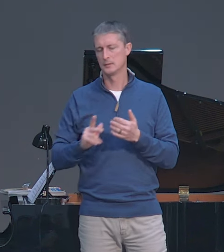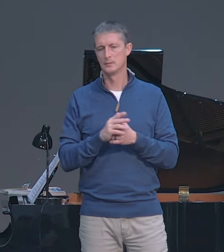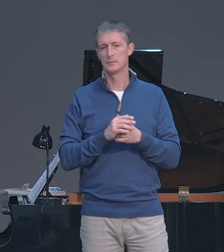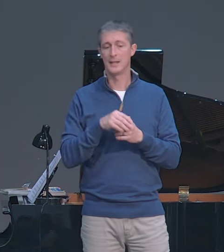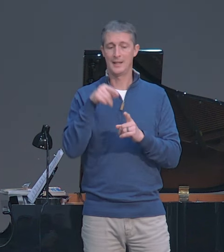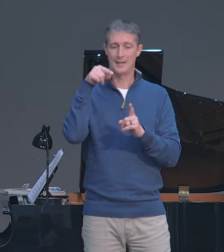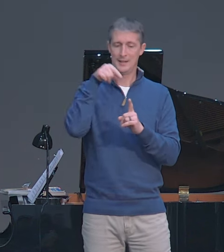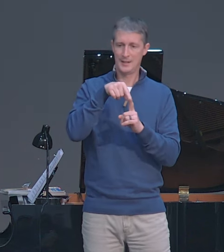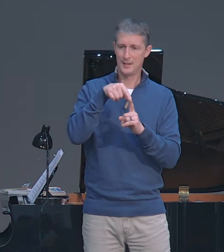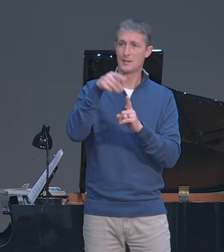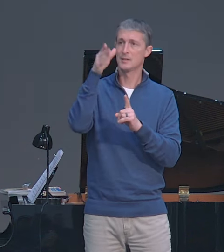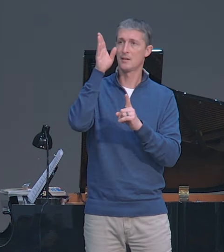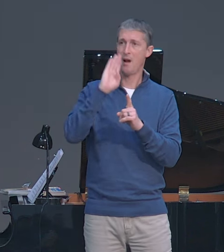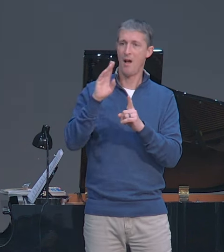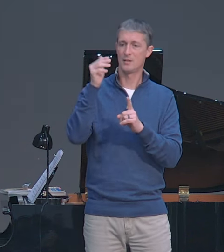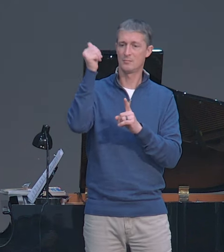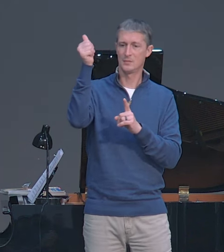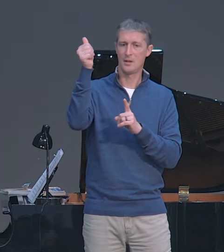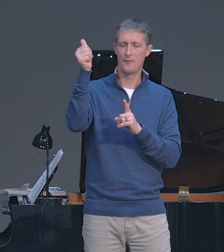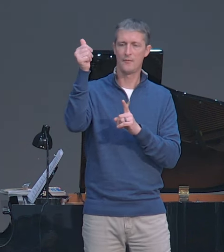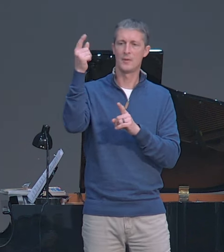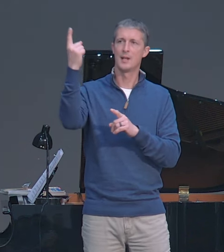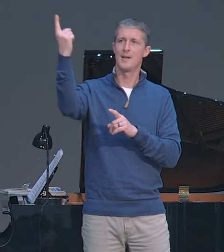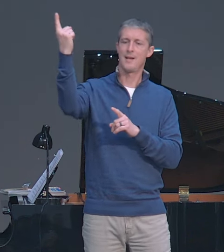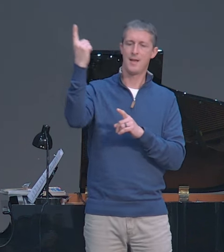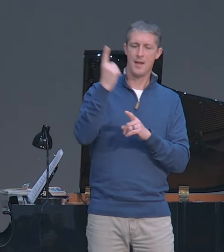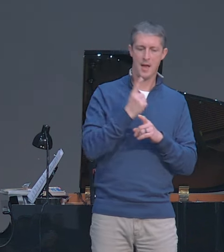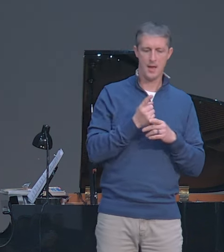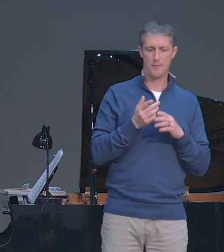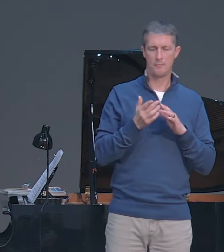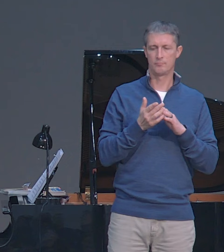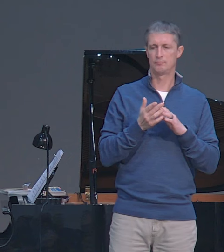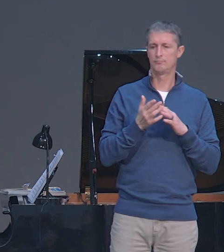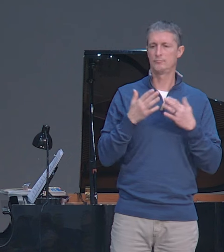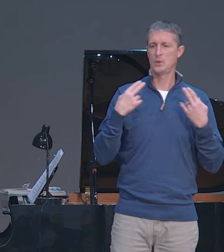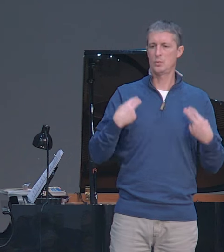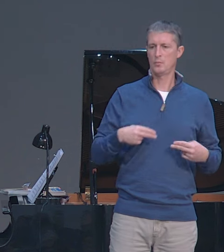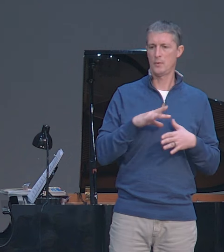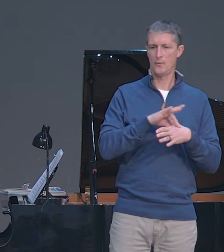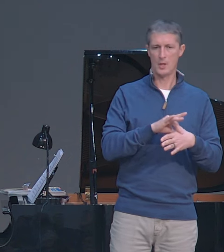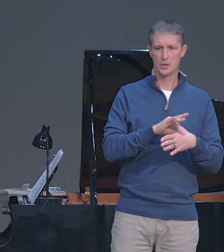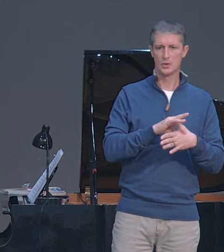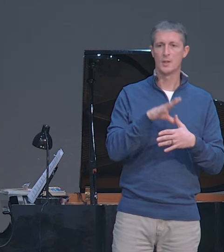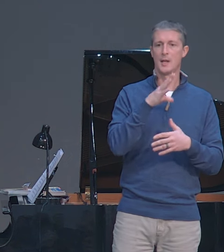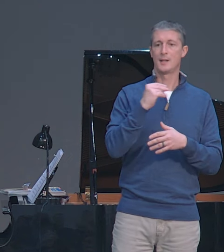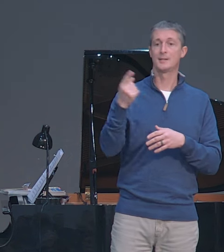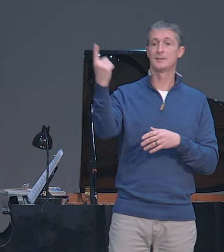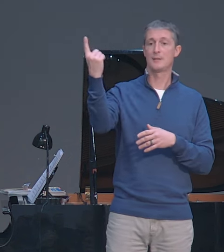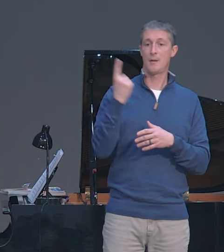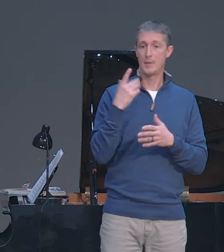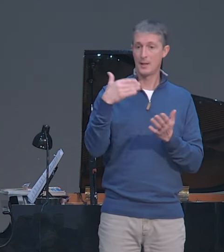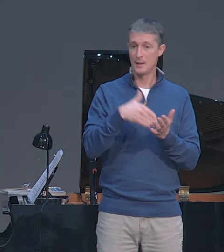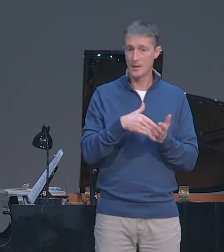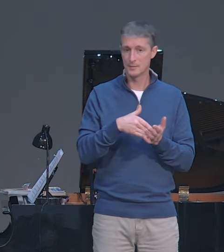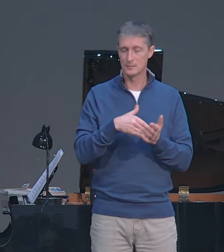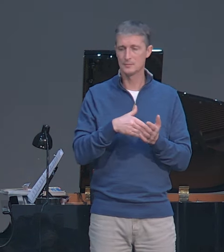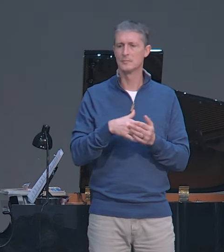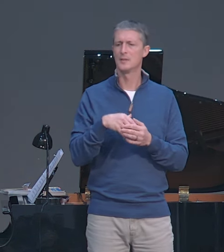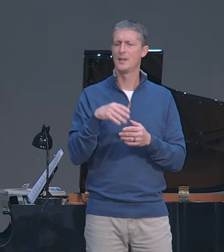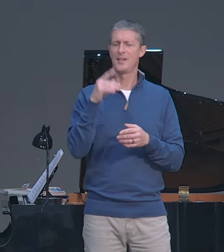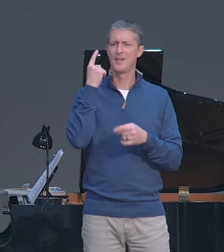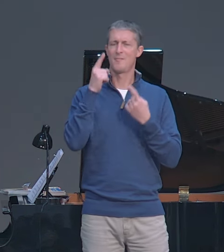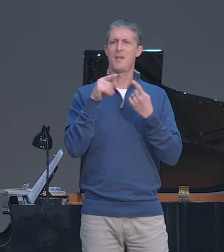came in the flesh and is coming again. So you think about it. Jesus existed in eternity